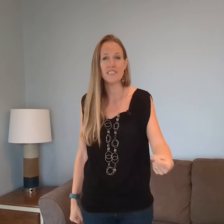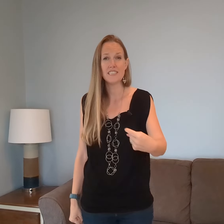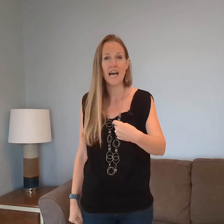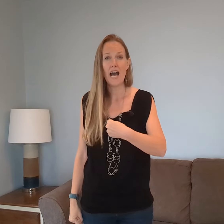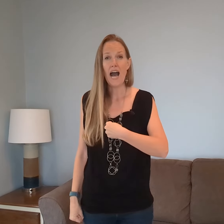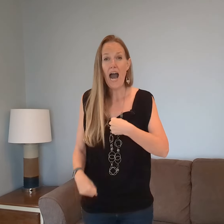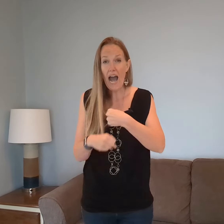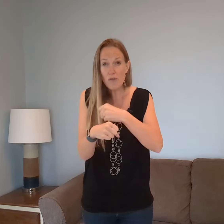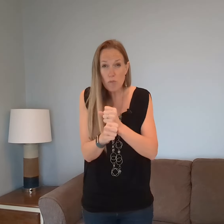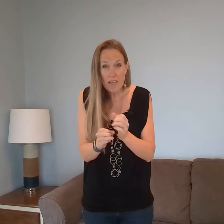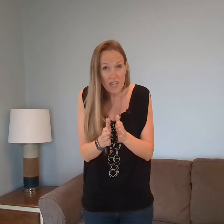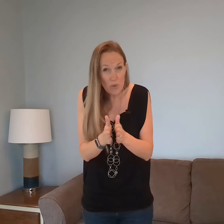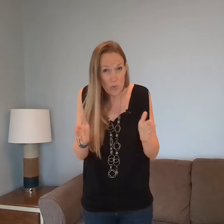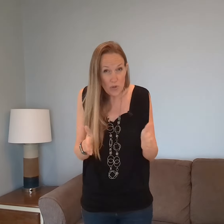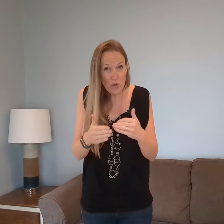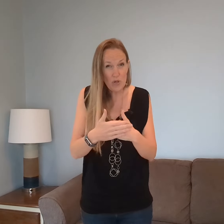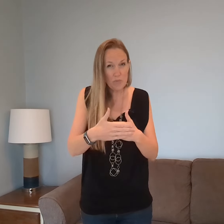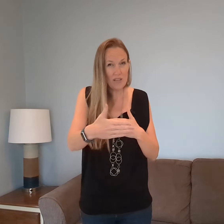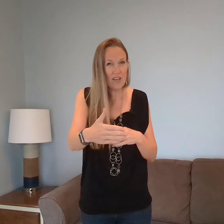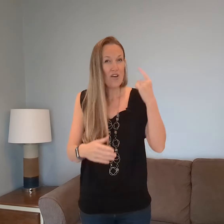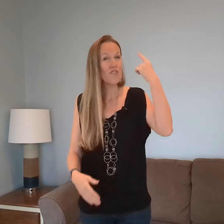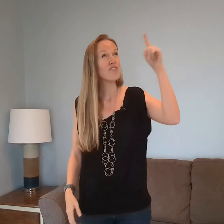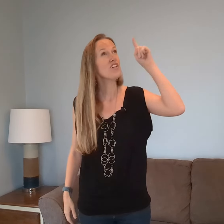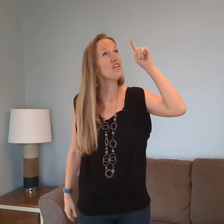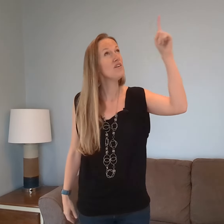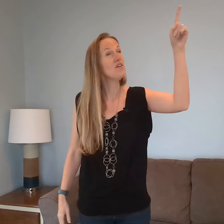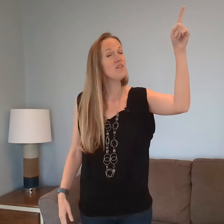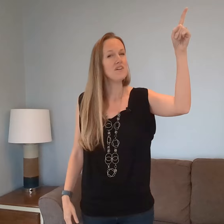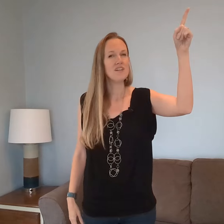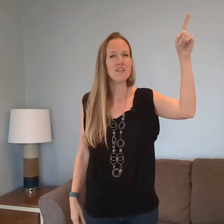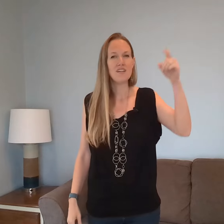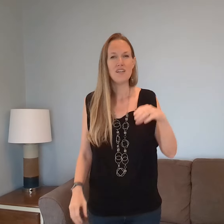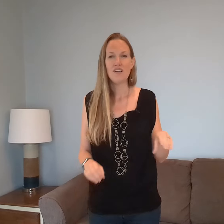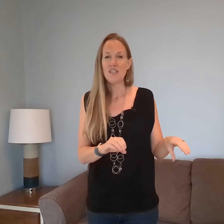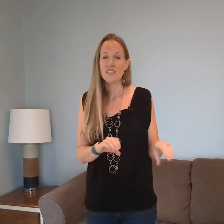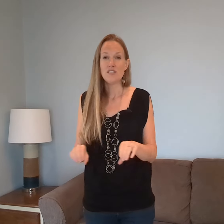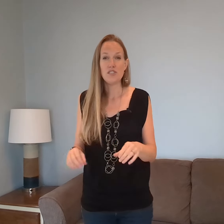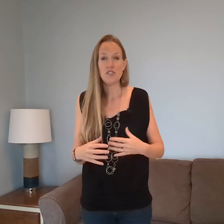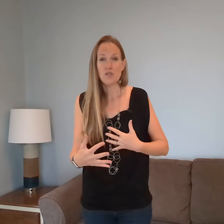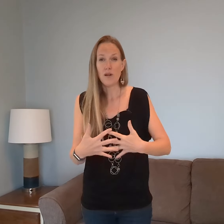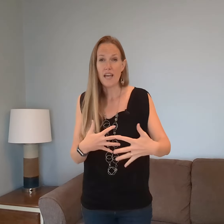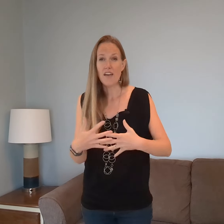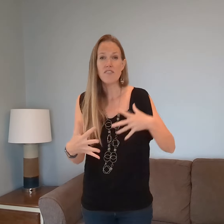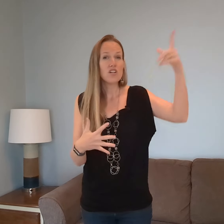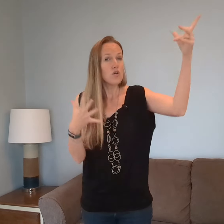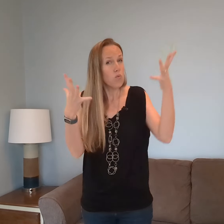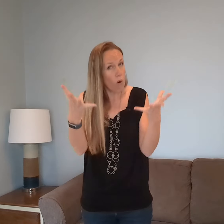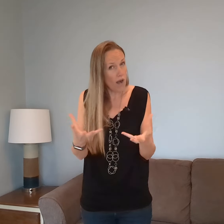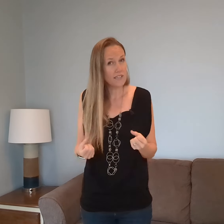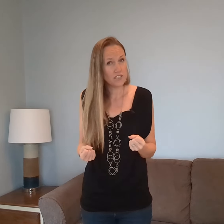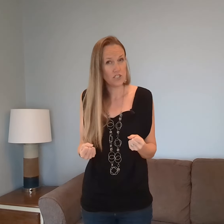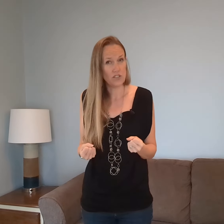repeats, I will make room for you to do whatever you want